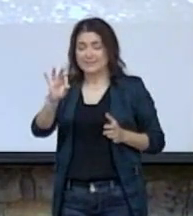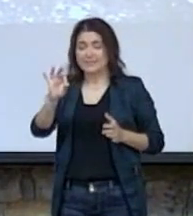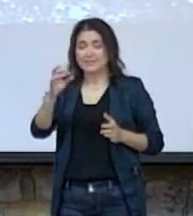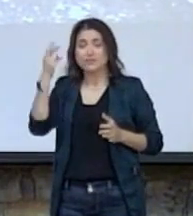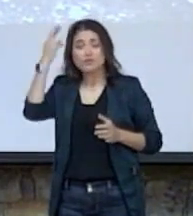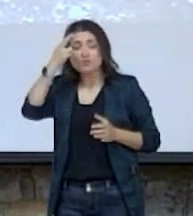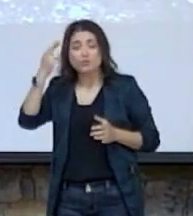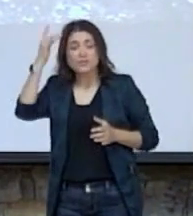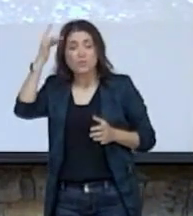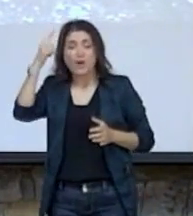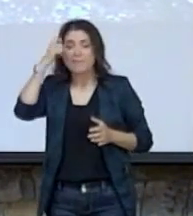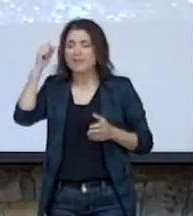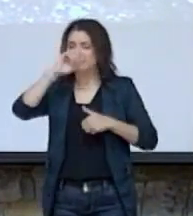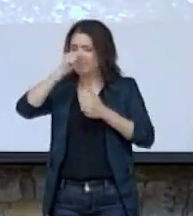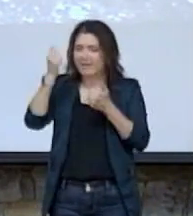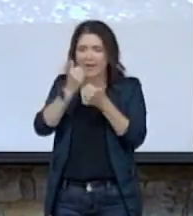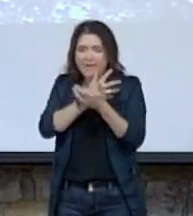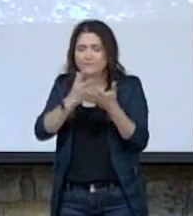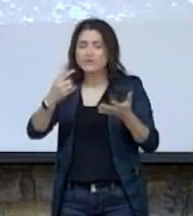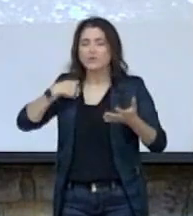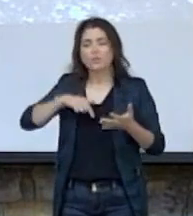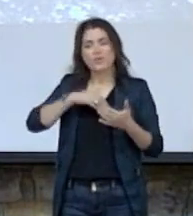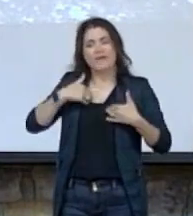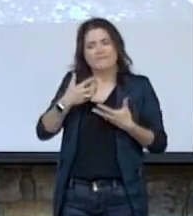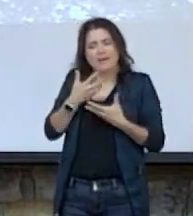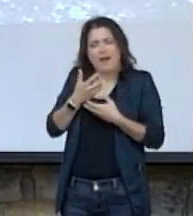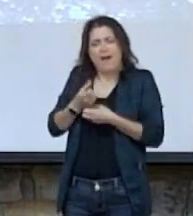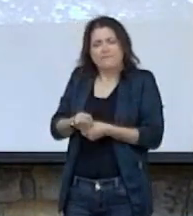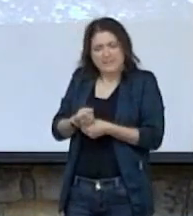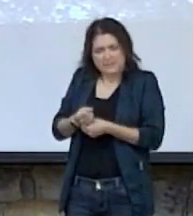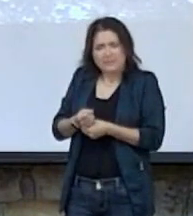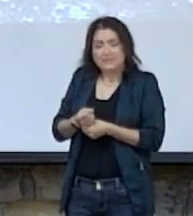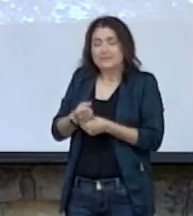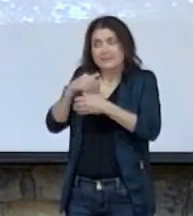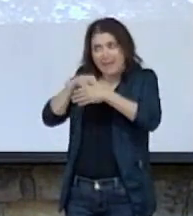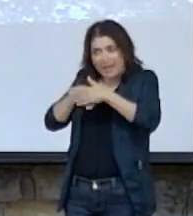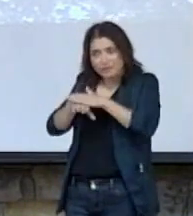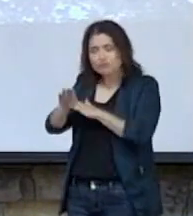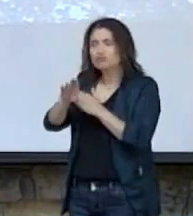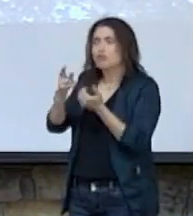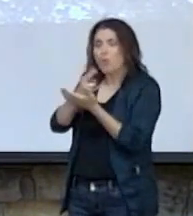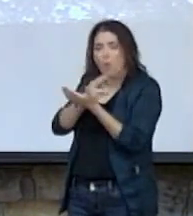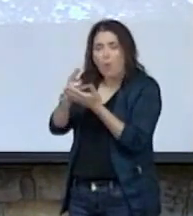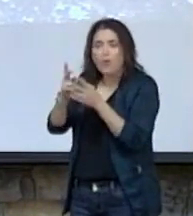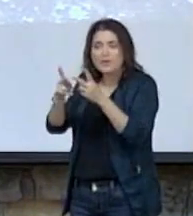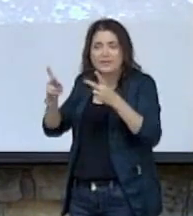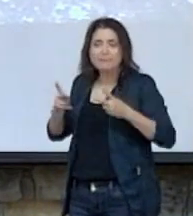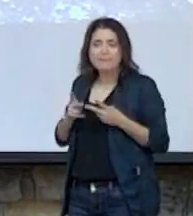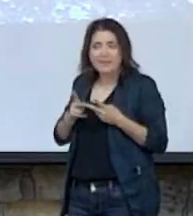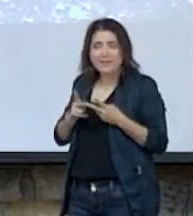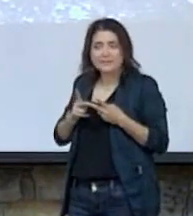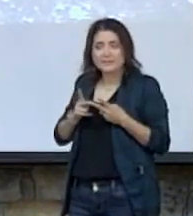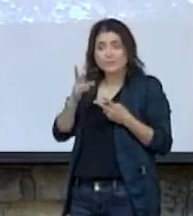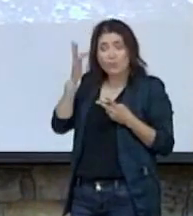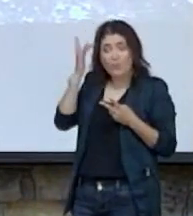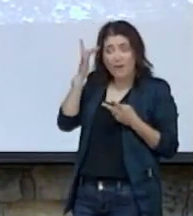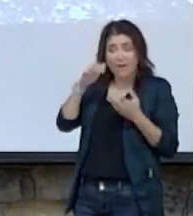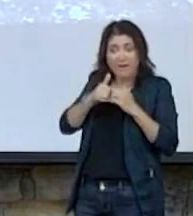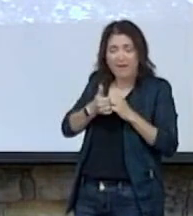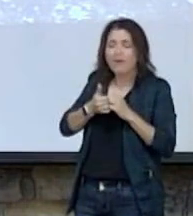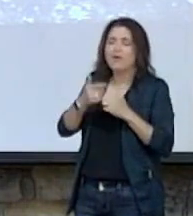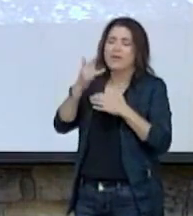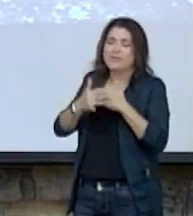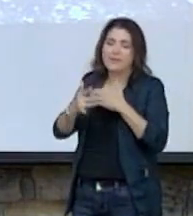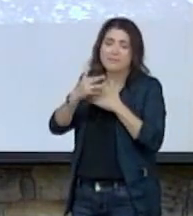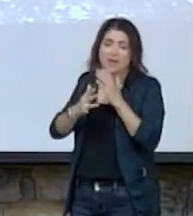of all of that, we have this confidence, he says, to enter the holy places by the blood of Jesus, verse 19.